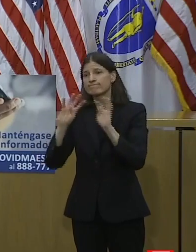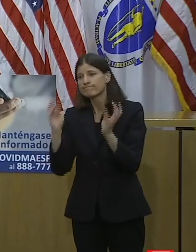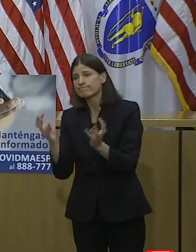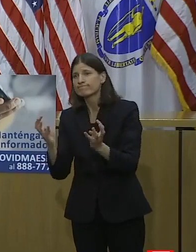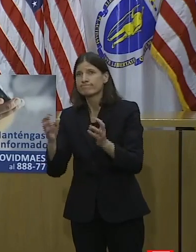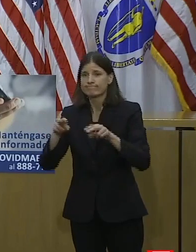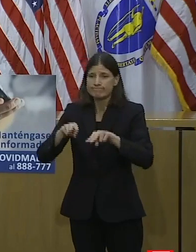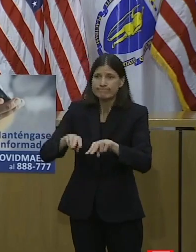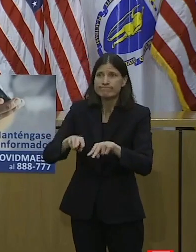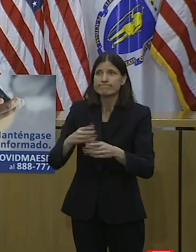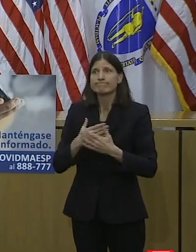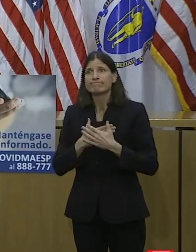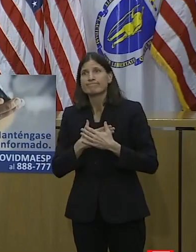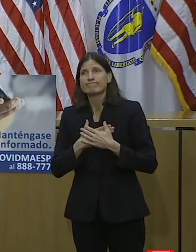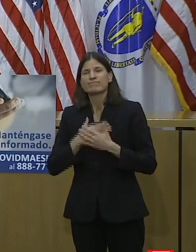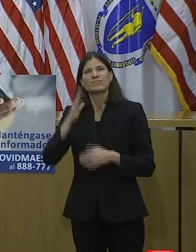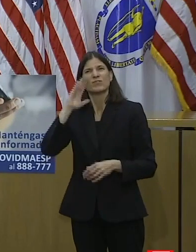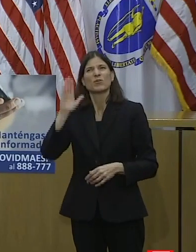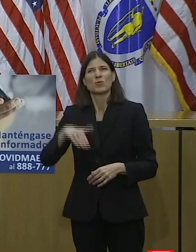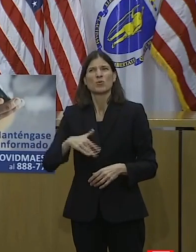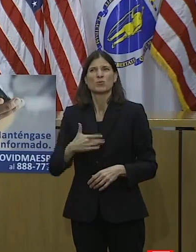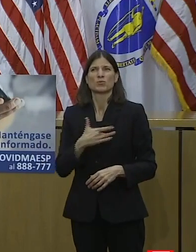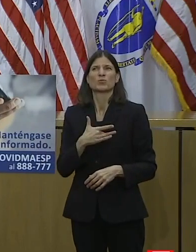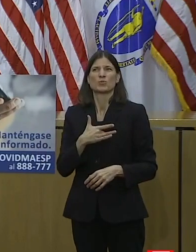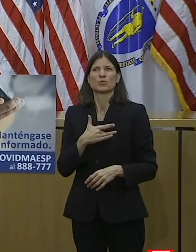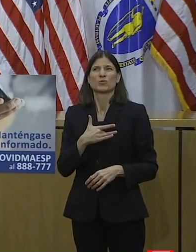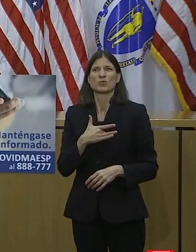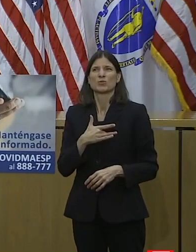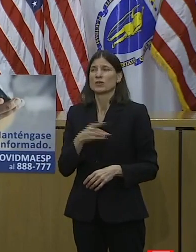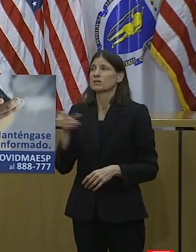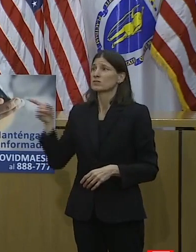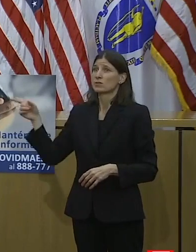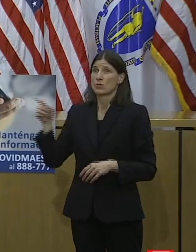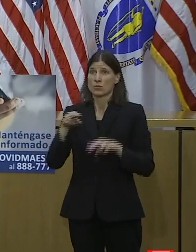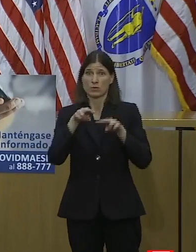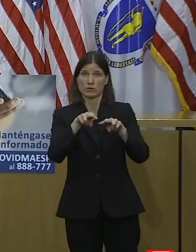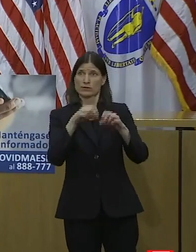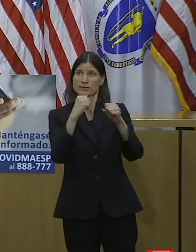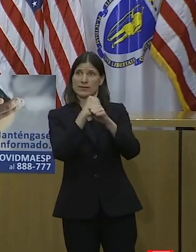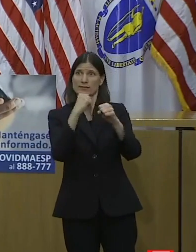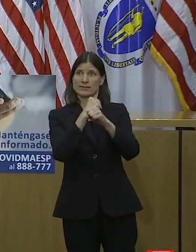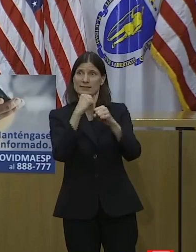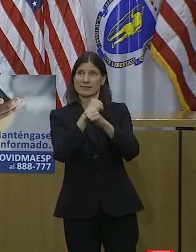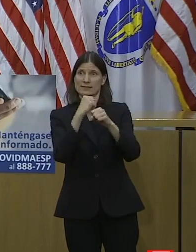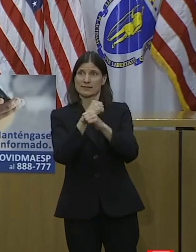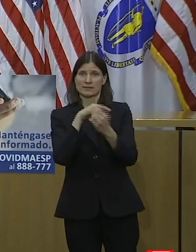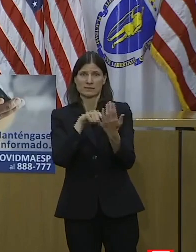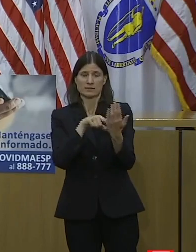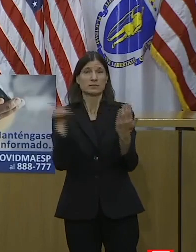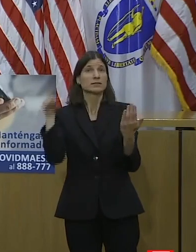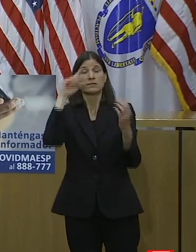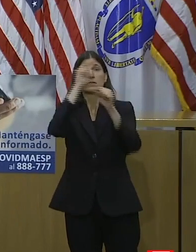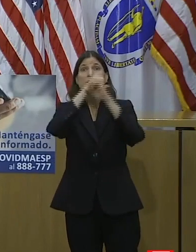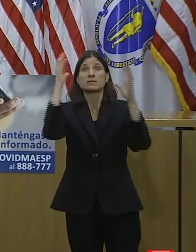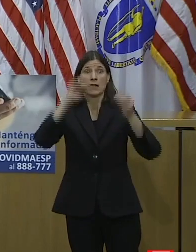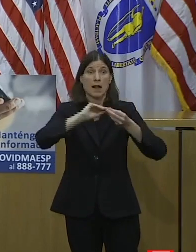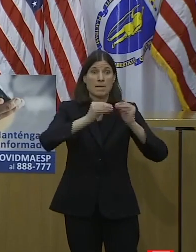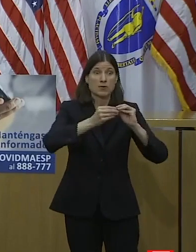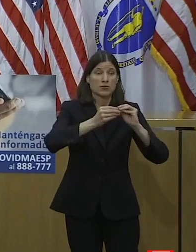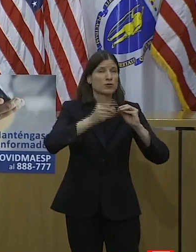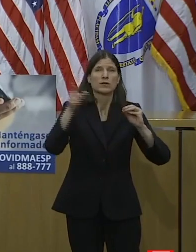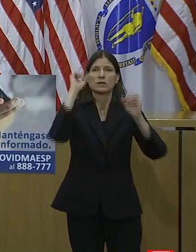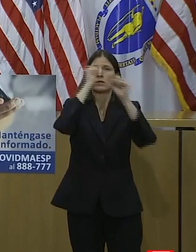in some cases, my best friend lost his mom to COVID. And